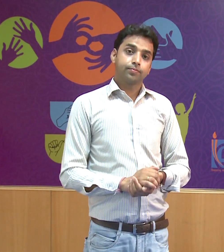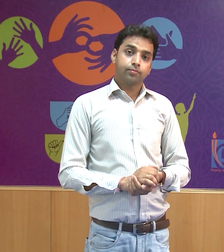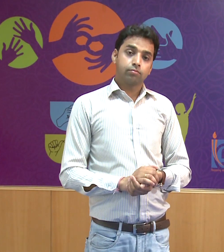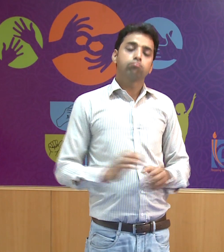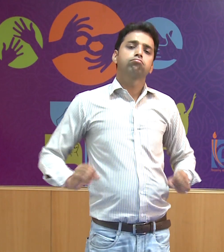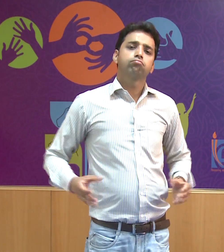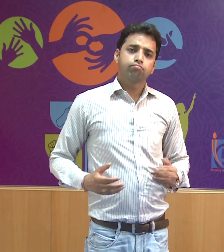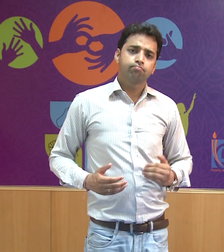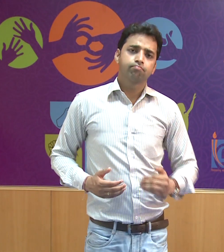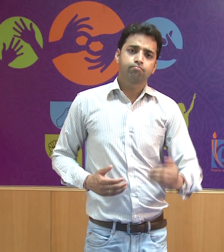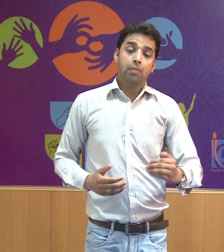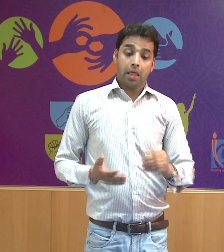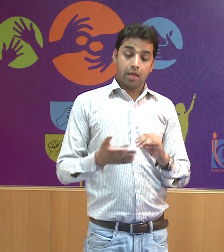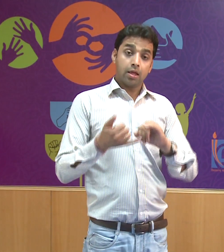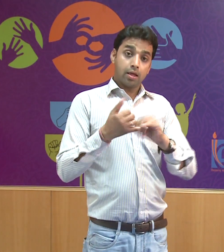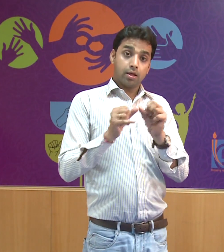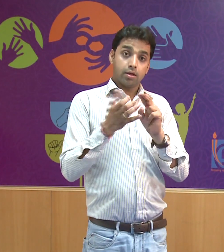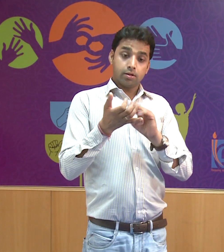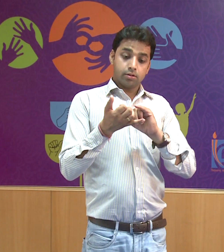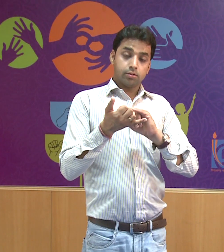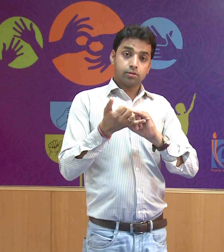started a Sanskrit college.